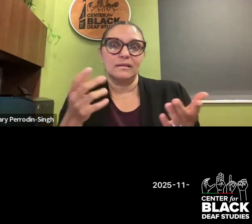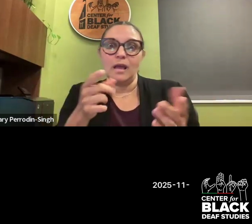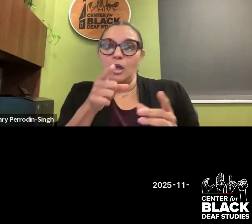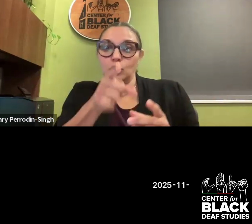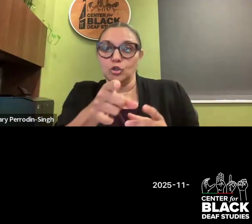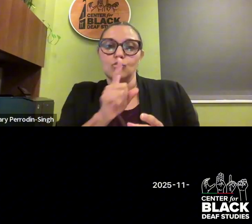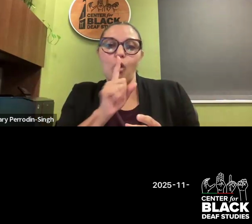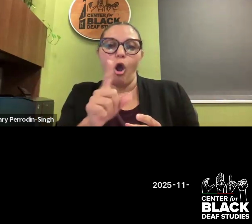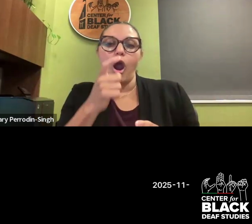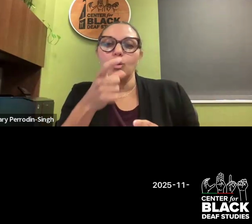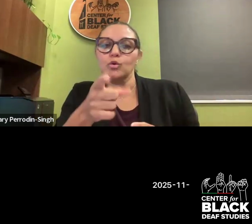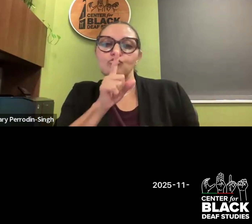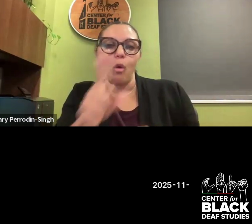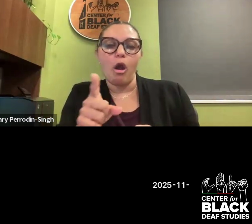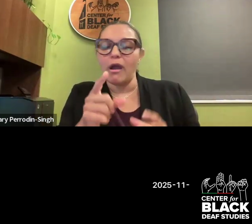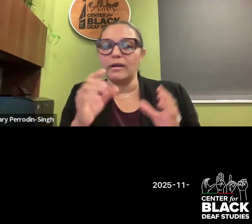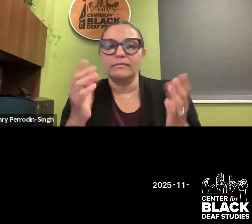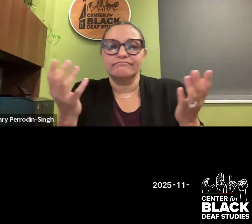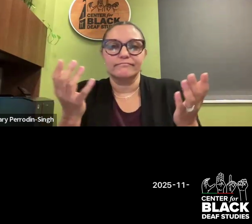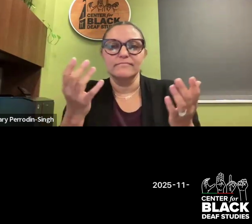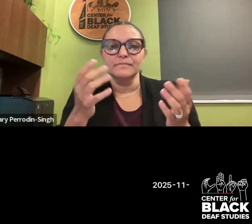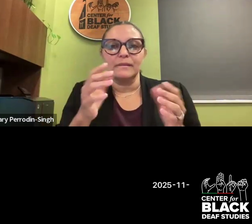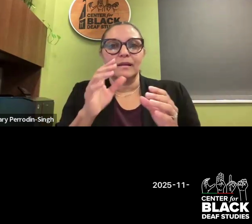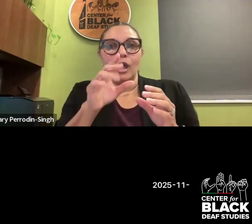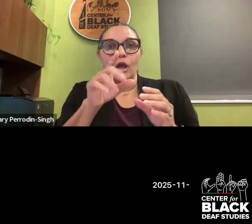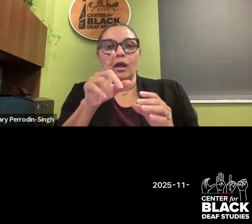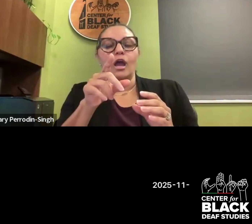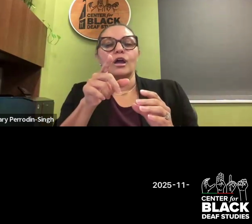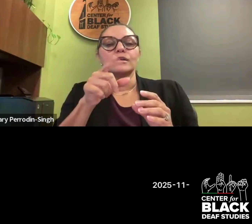yourself. You are who you are.